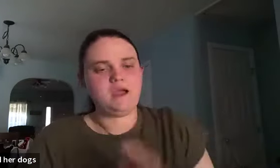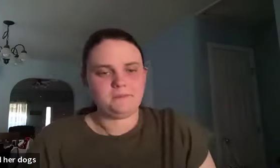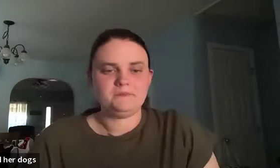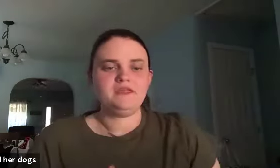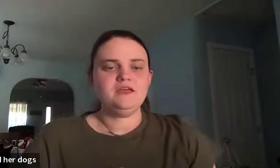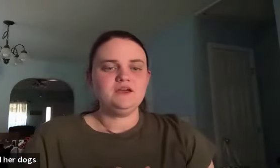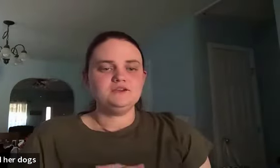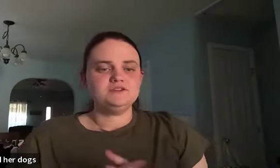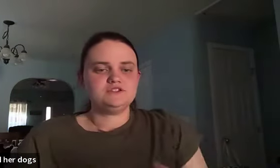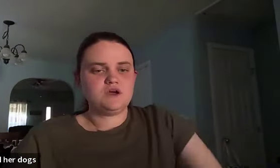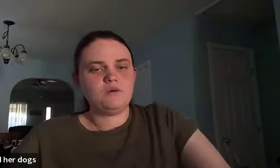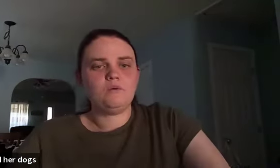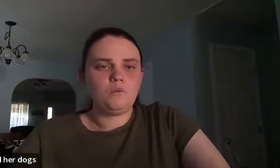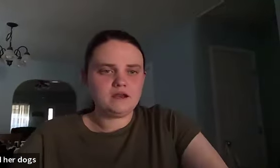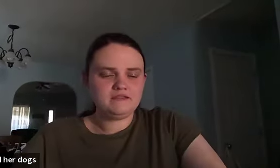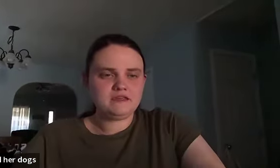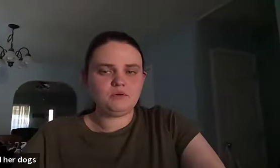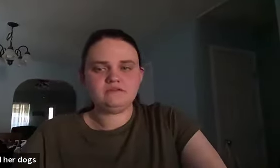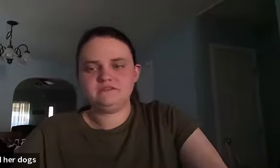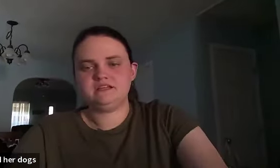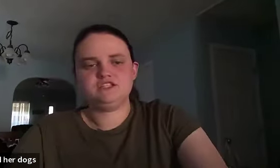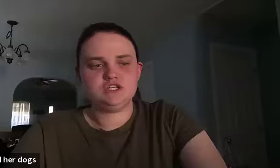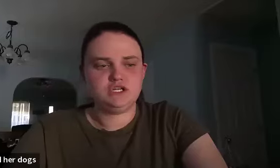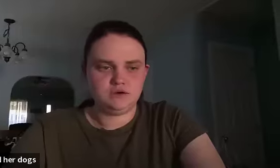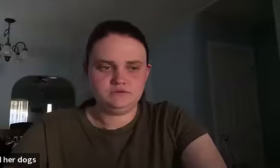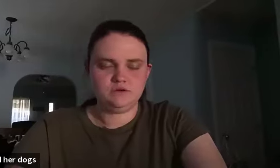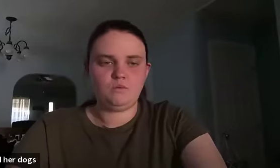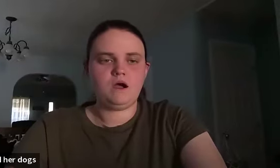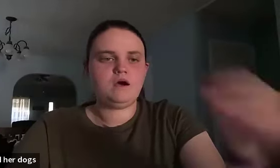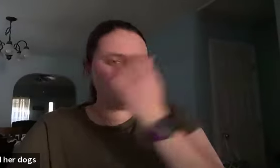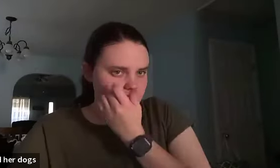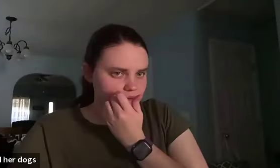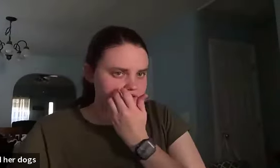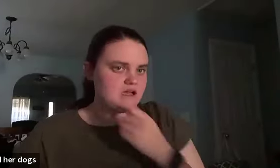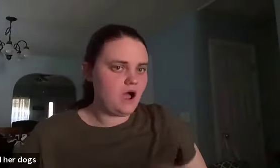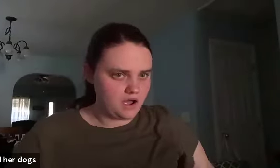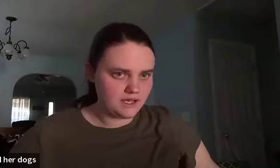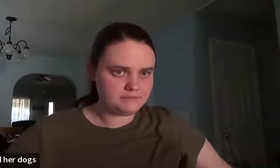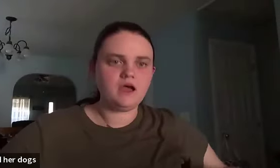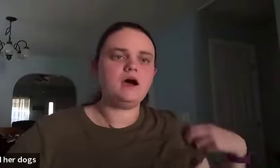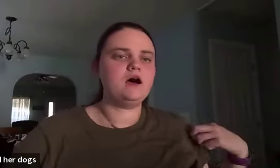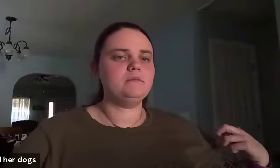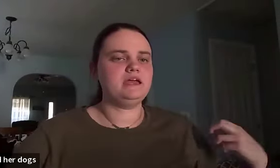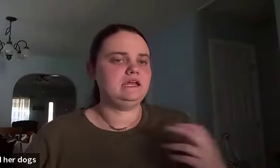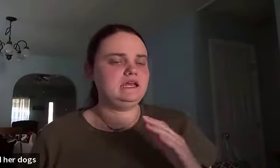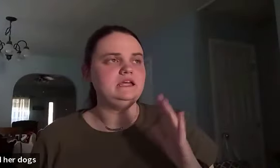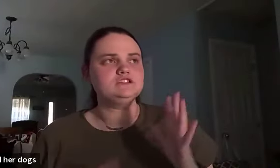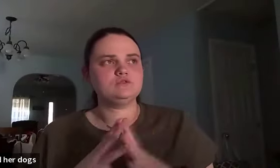Okay. So one of the important things to note while working with time and any sort